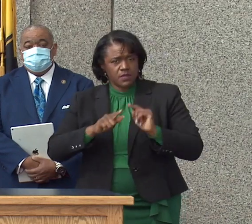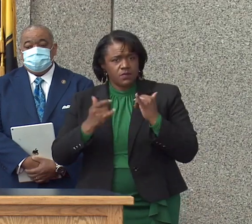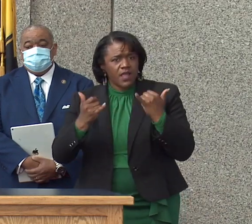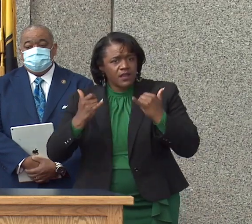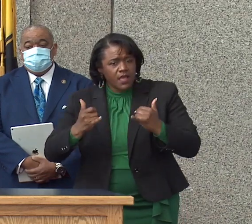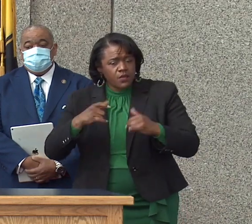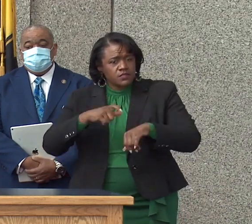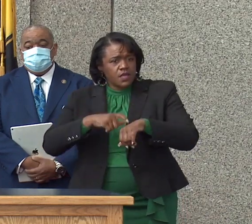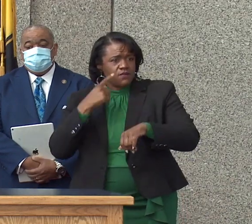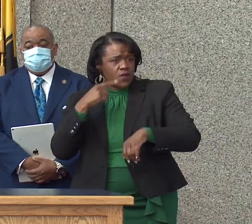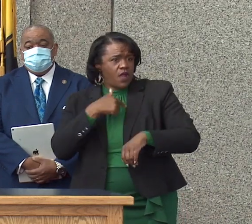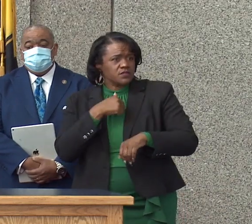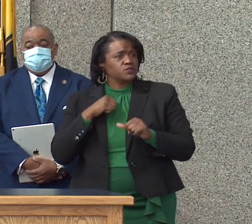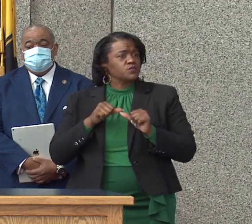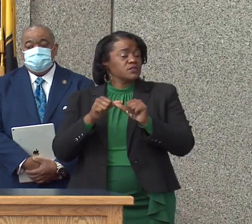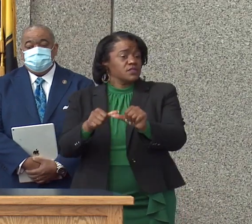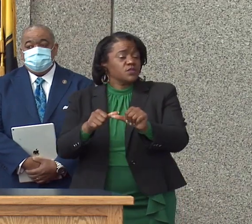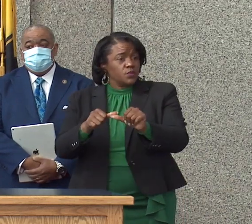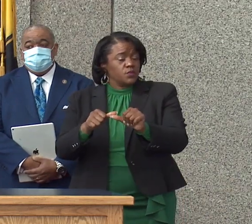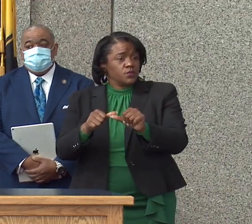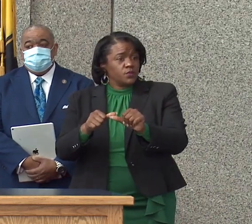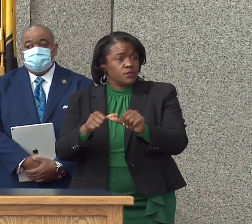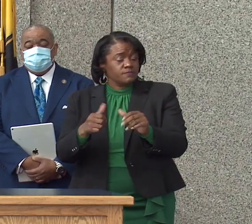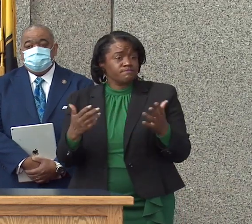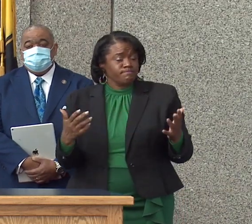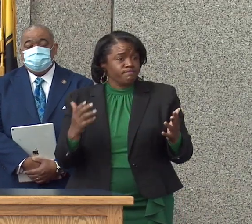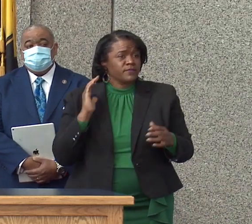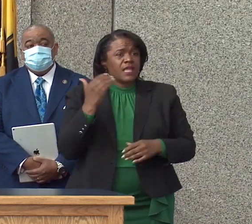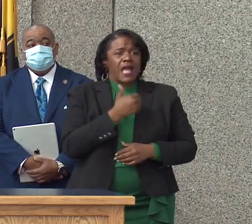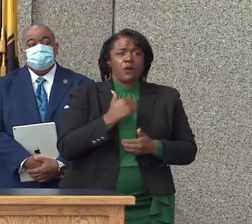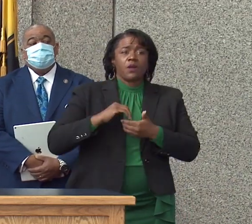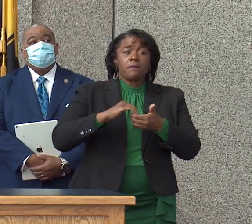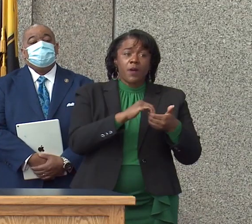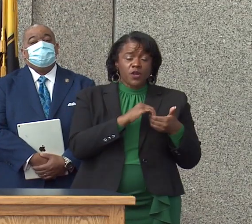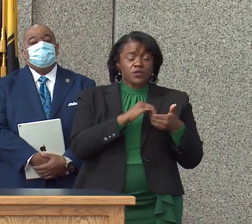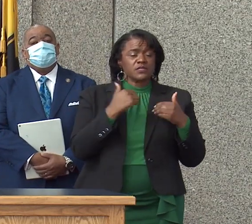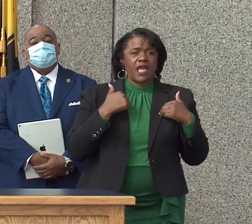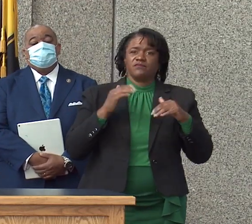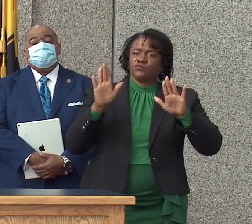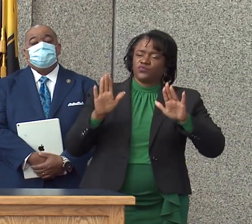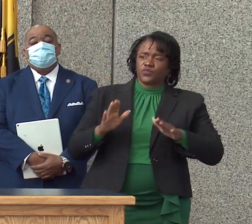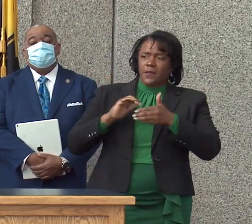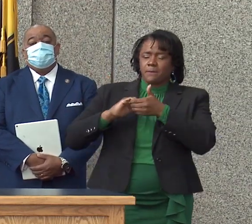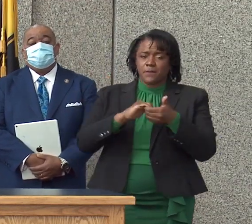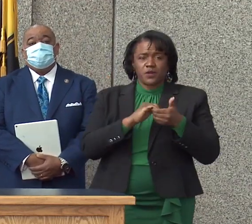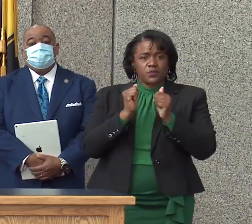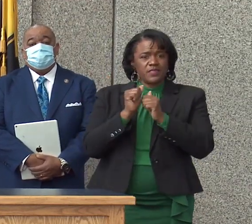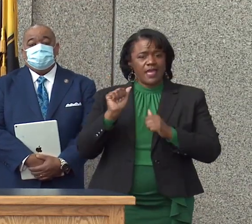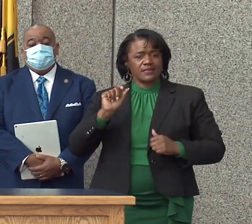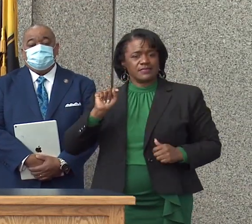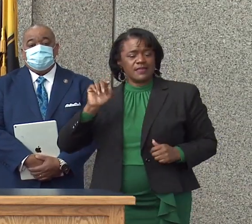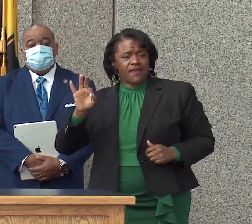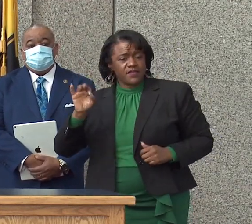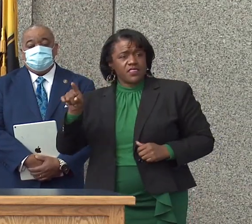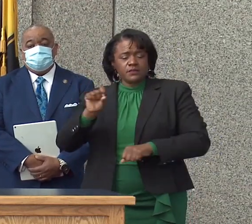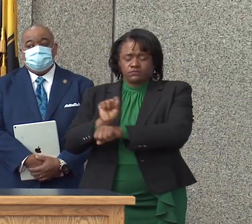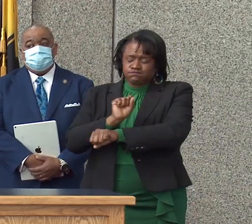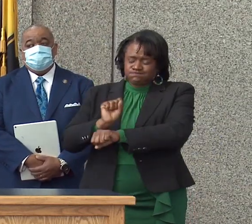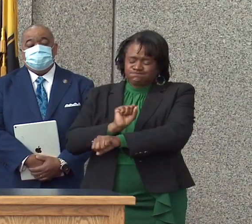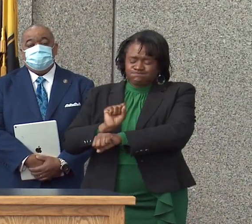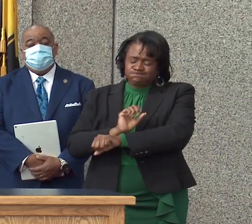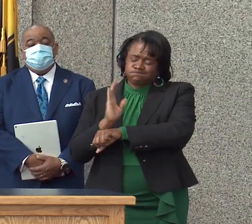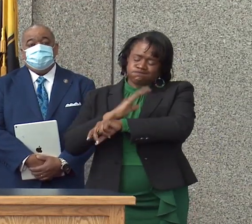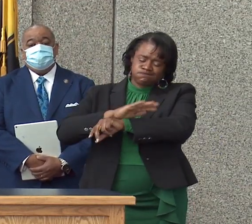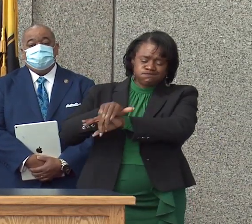for us to continue. Our partners, and we've had a great partnership with ATF, have been working tirelessly